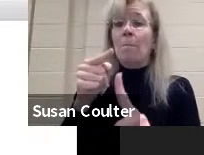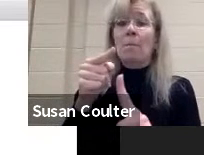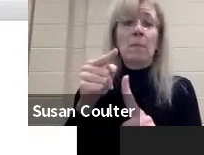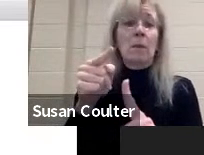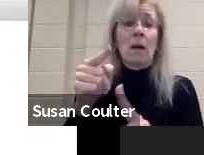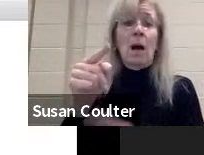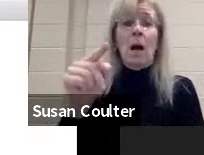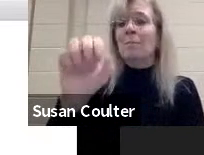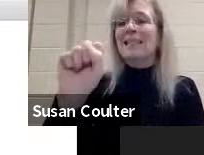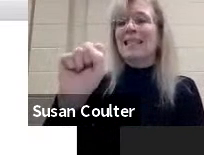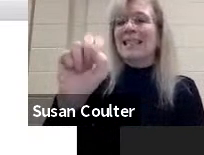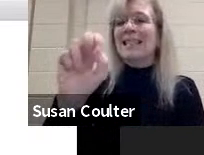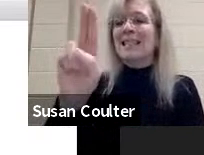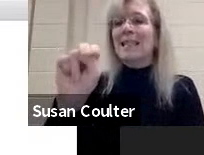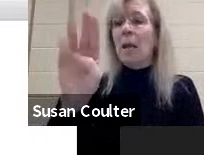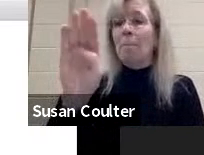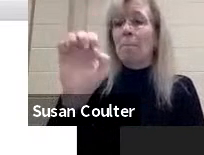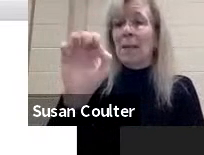from